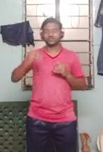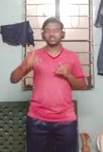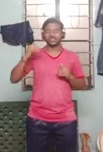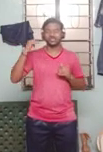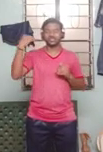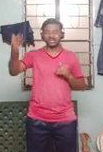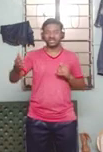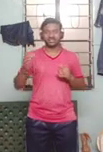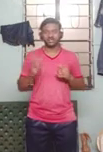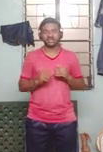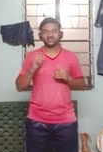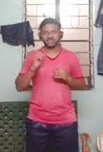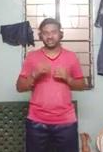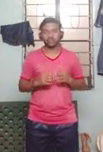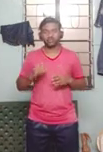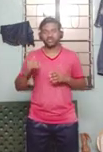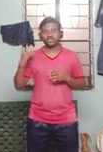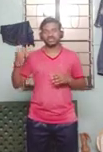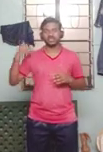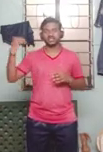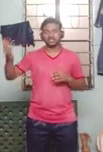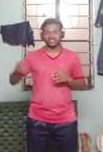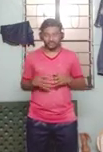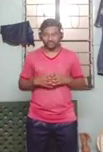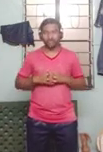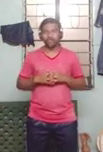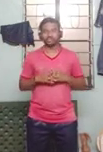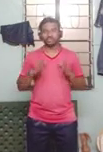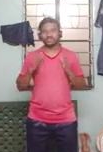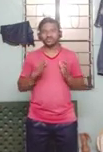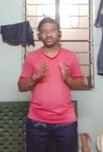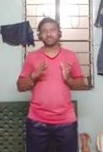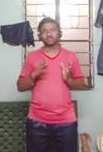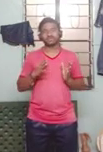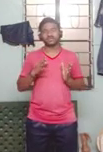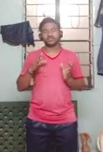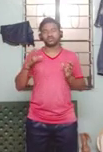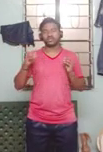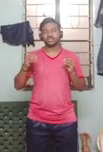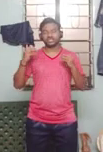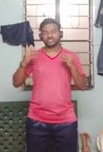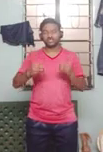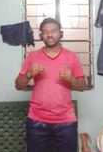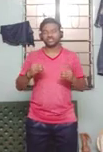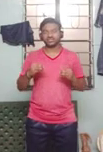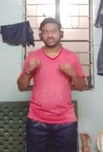object initialized as 1 or object initialized as a 0. So that is why we are using initialization